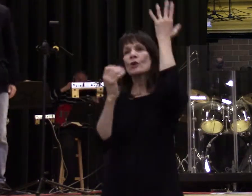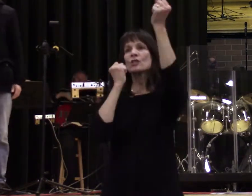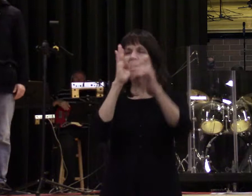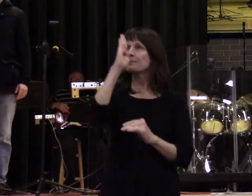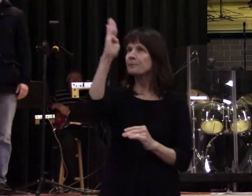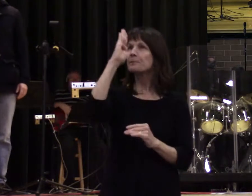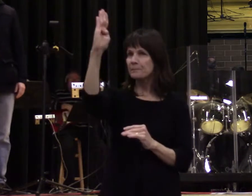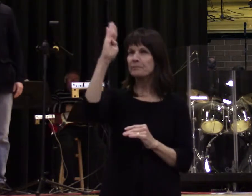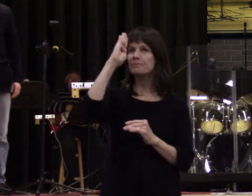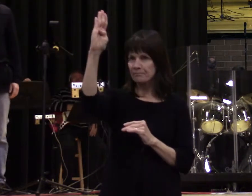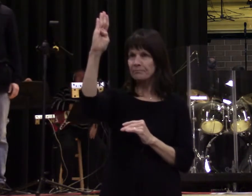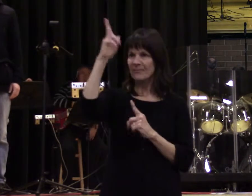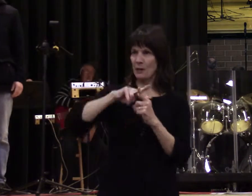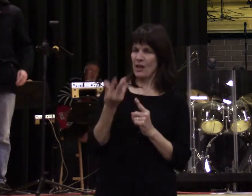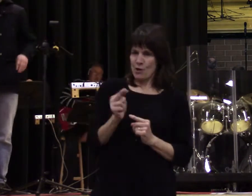personable.